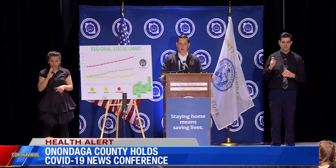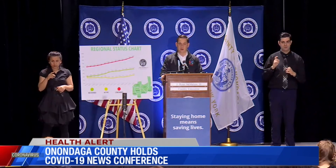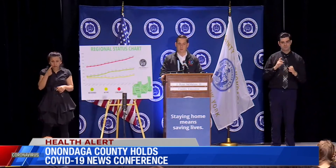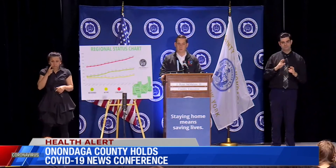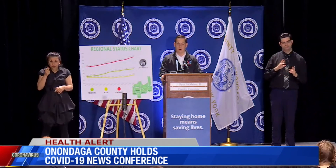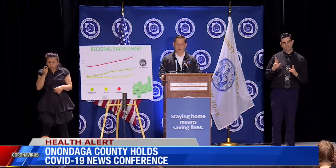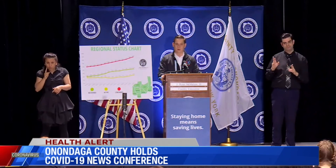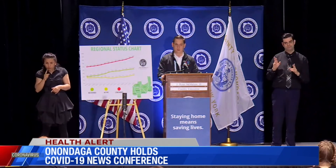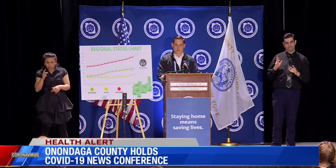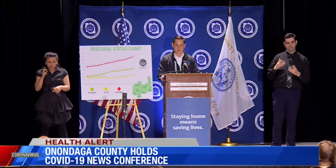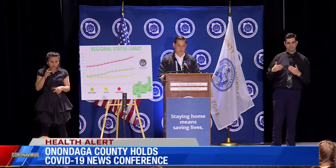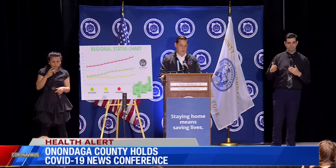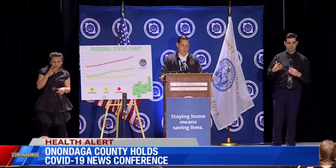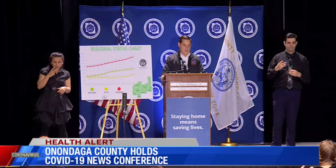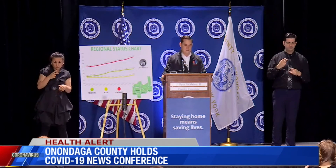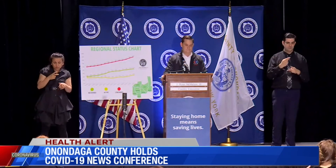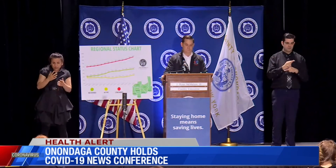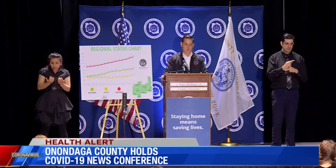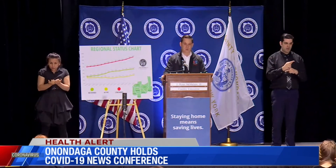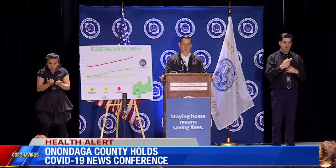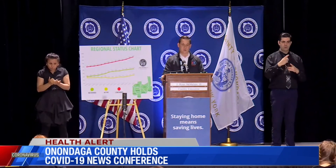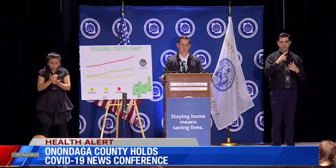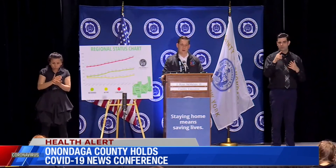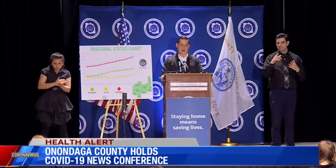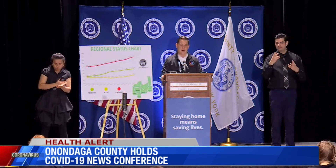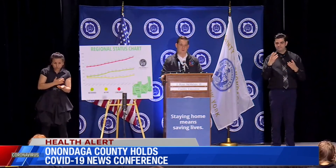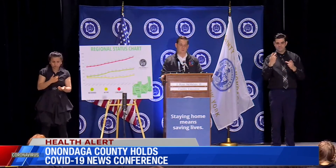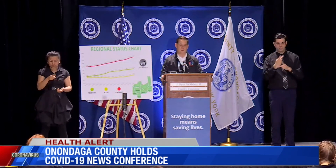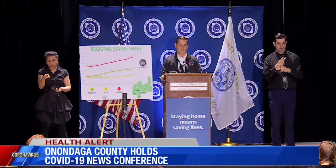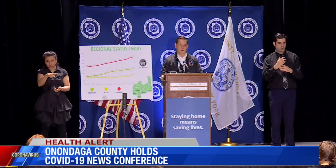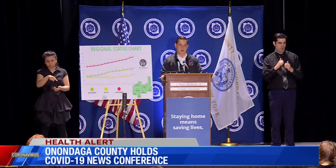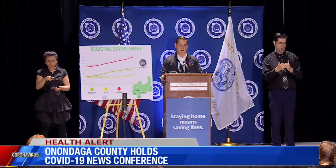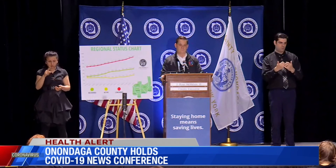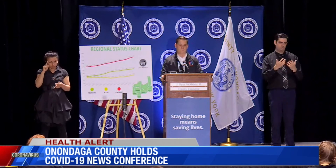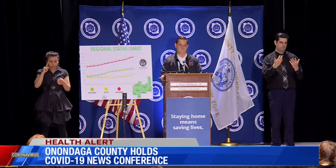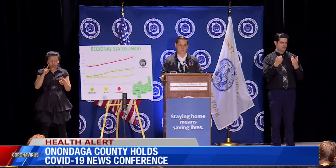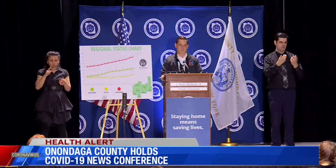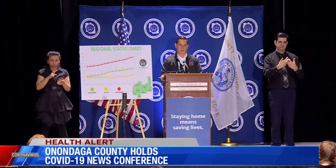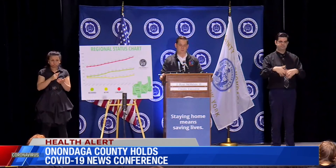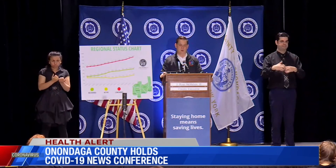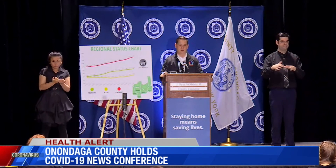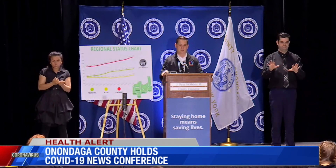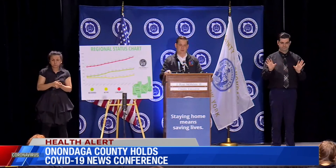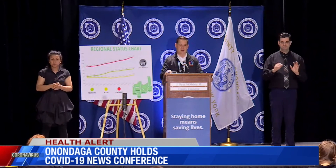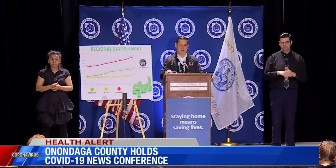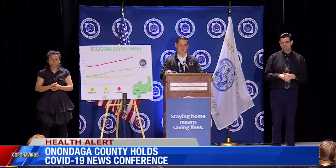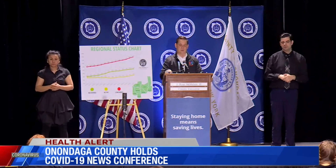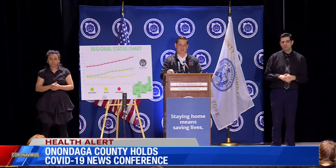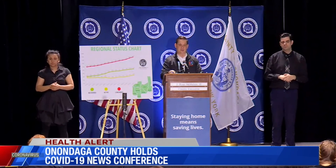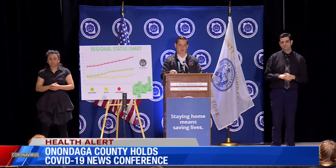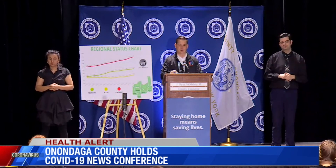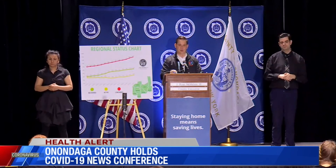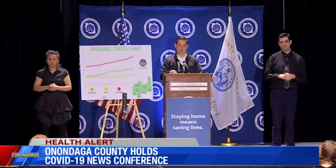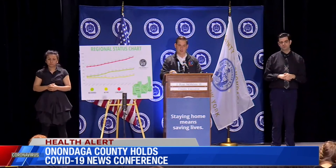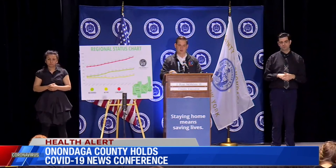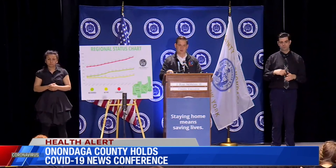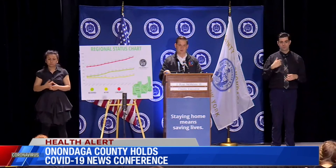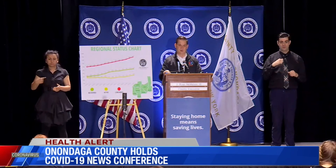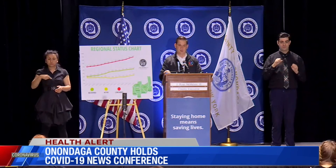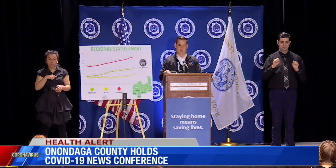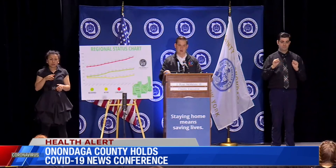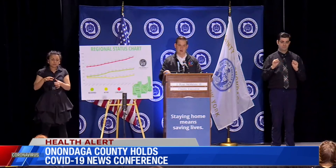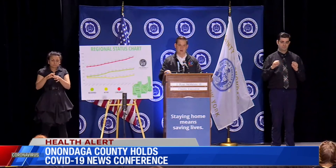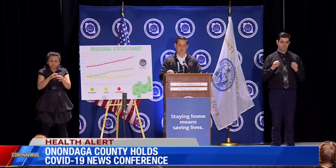our child care partners, and certainly we'll have the ability to plan for potential surge sites